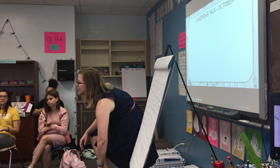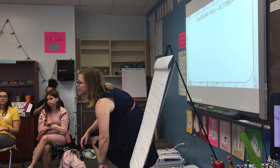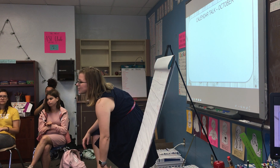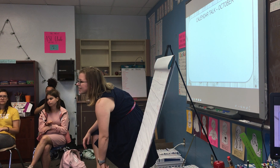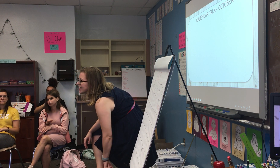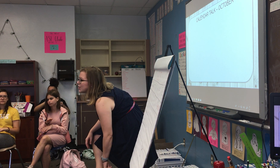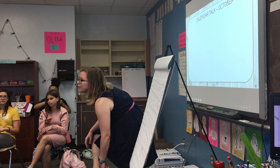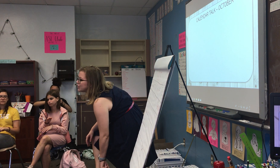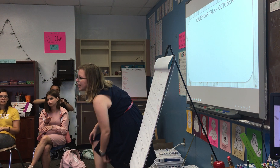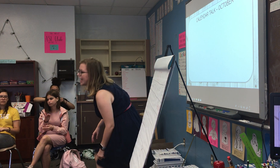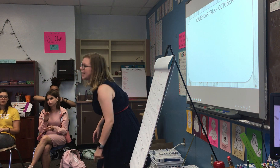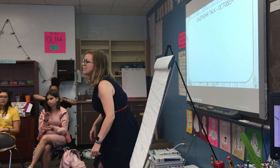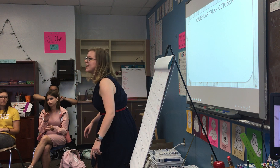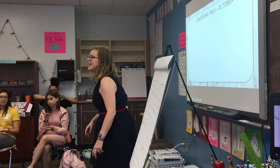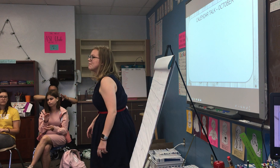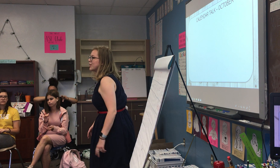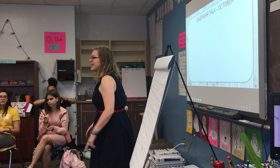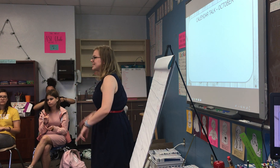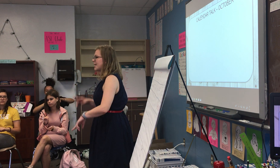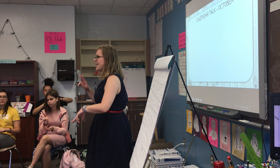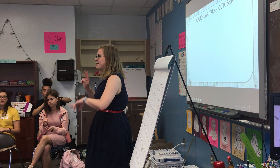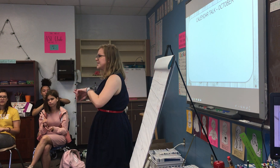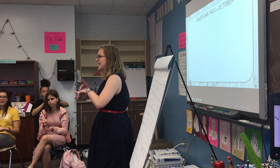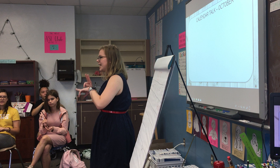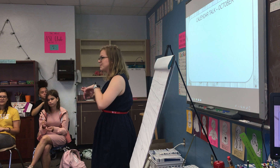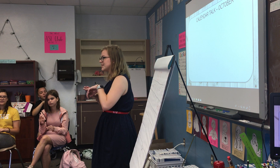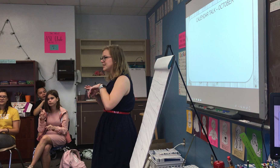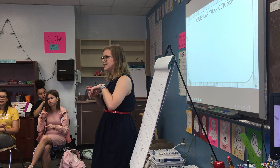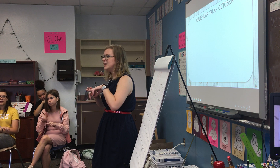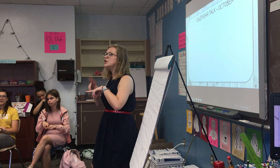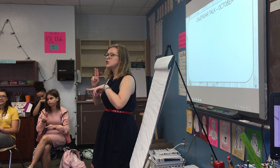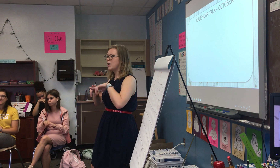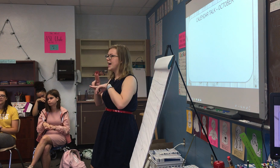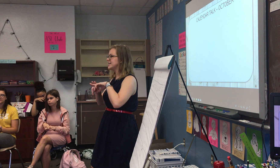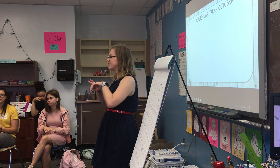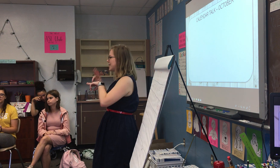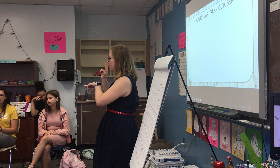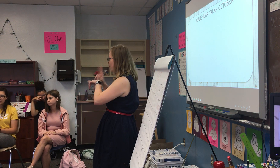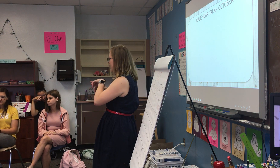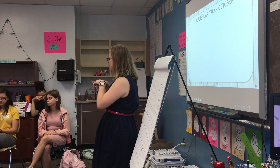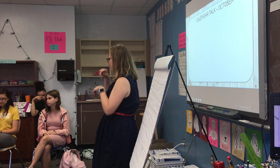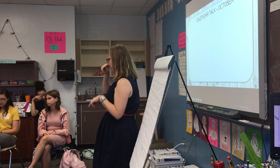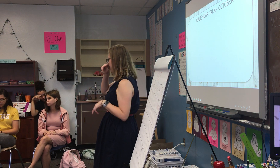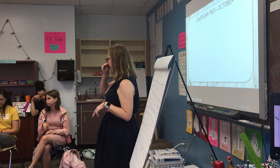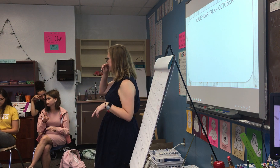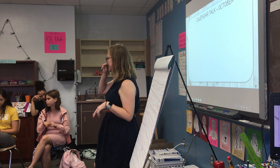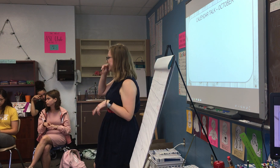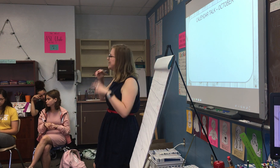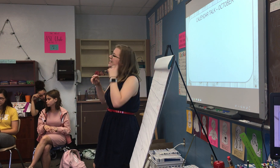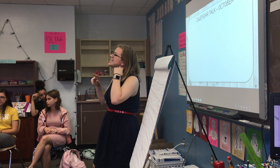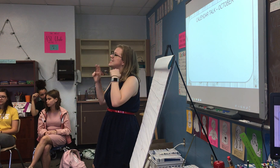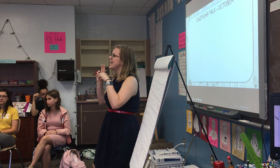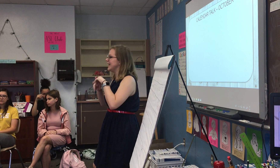Chair's with a U shape, but you have to tap it how many times? Twice. If you tap it once, you know what I mean? Sit. Good